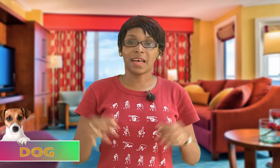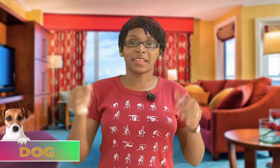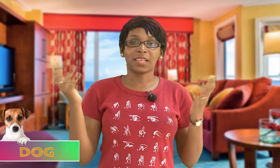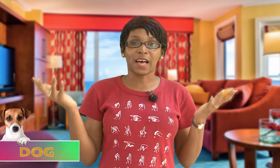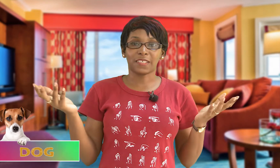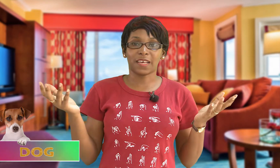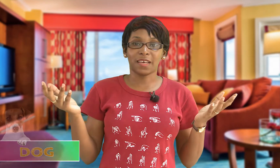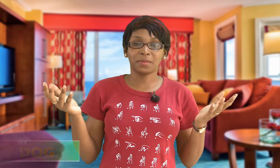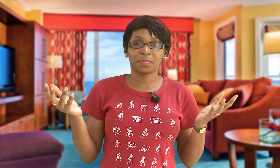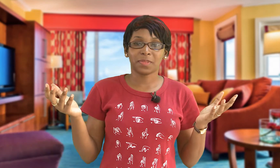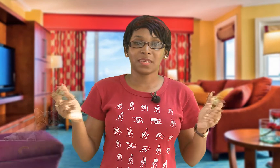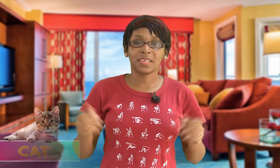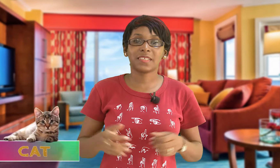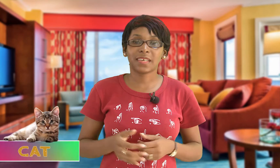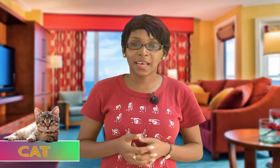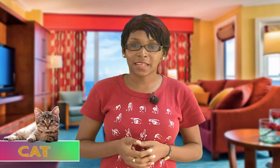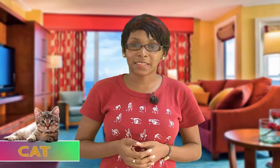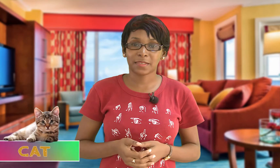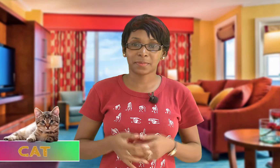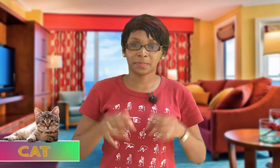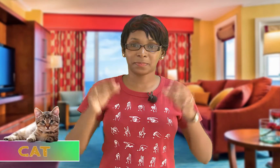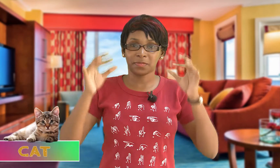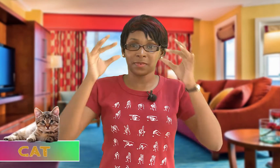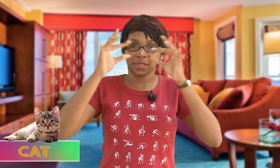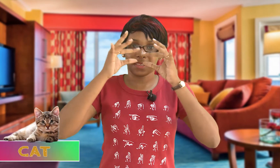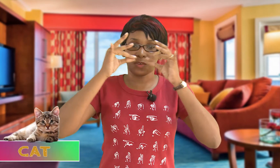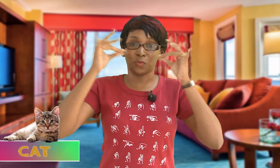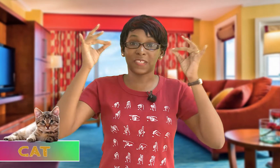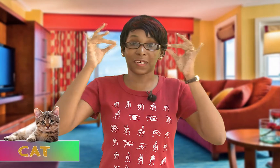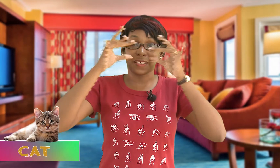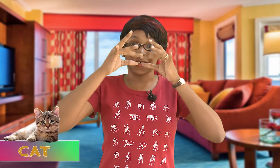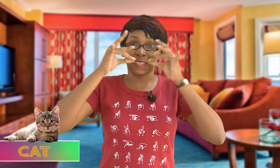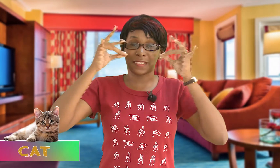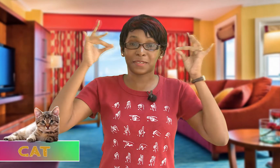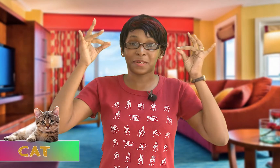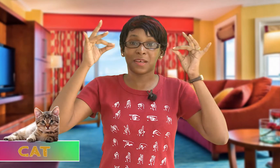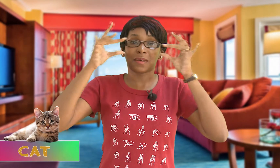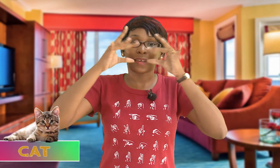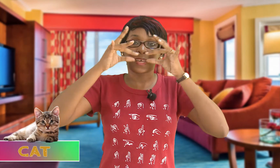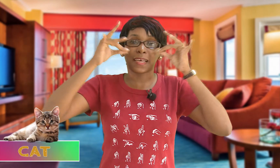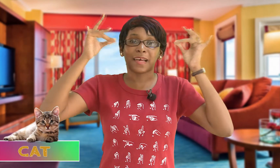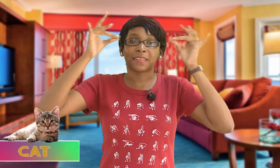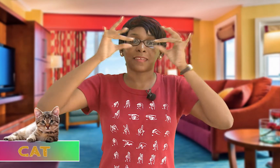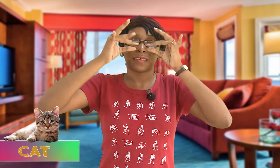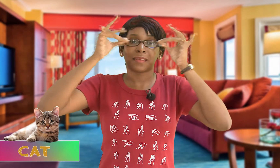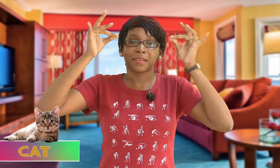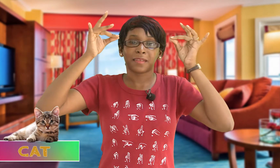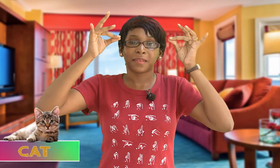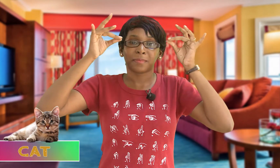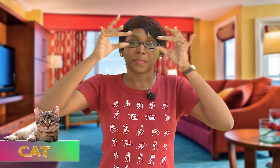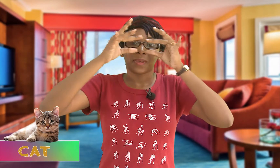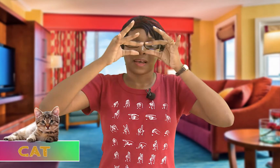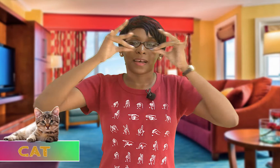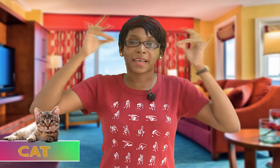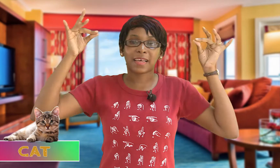And the last sign is cat. The whiskers. Cat.